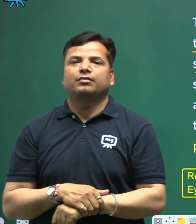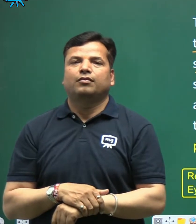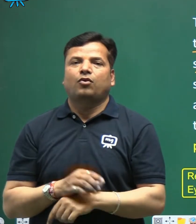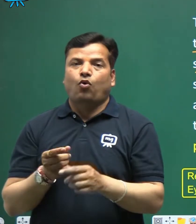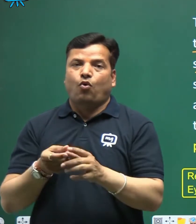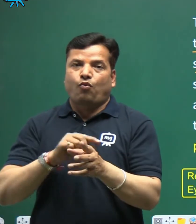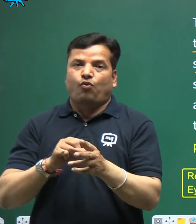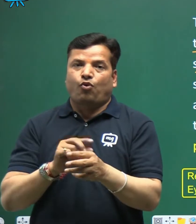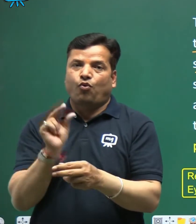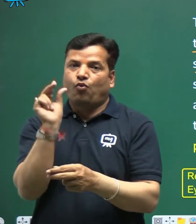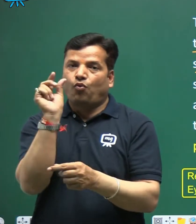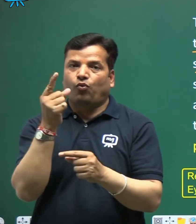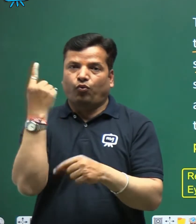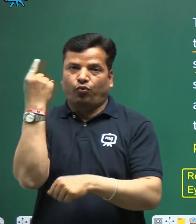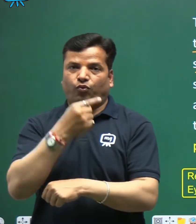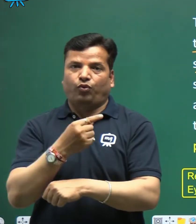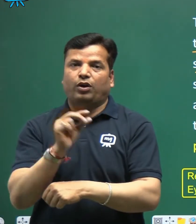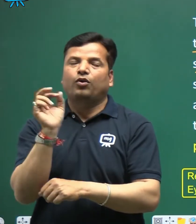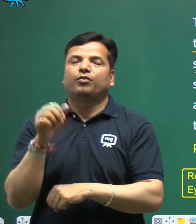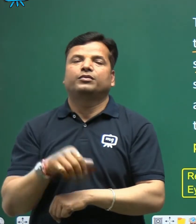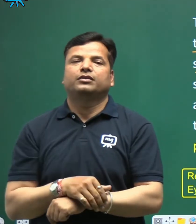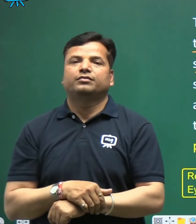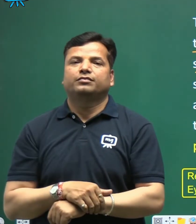from one of the